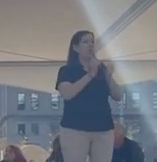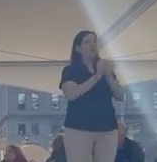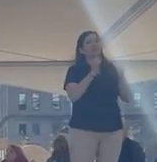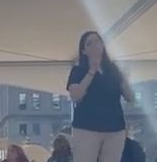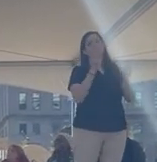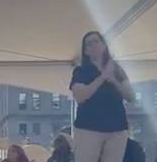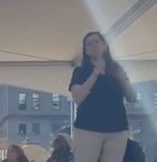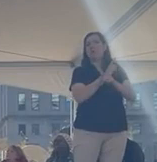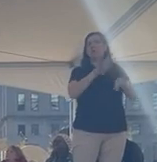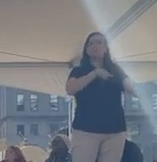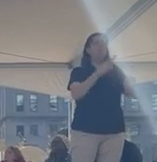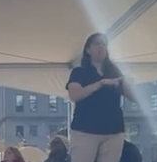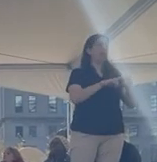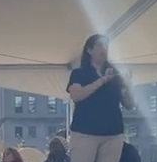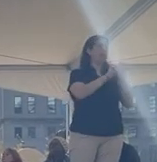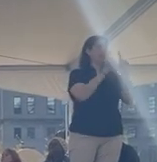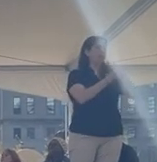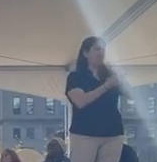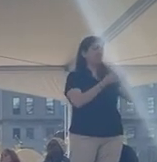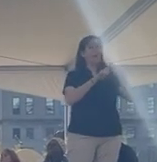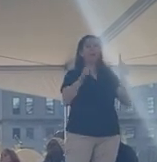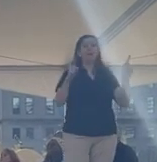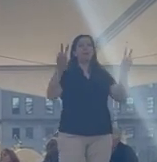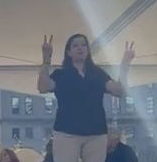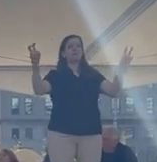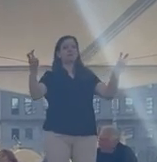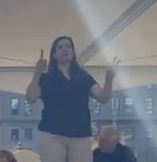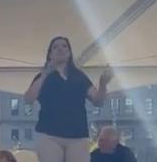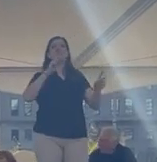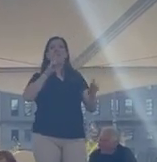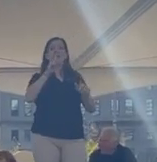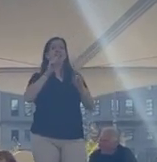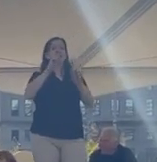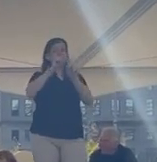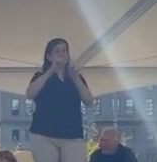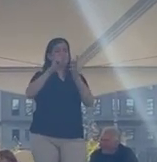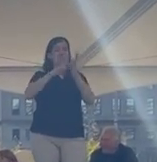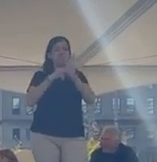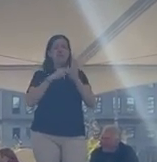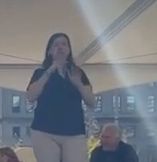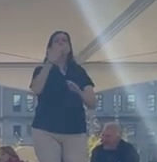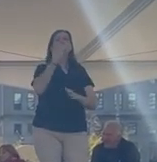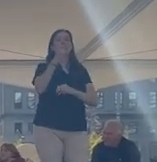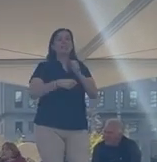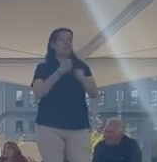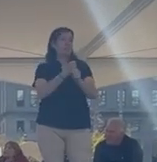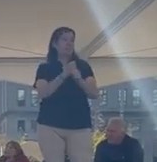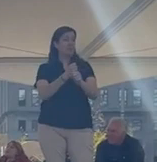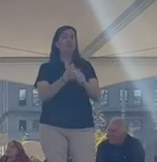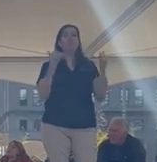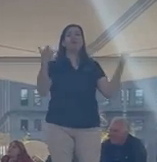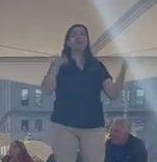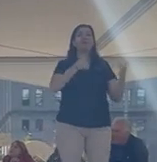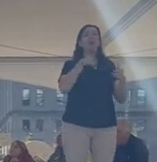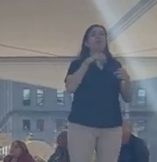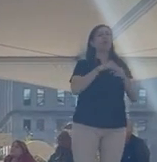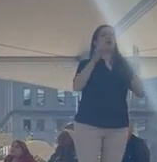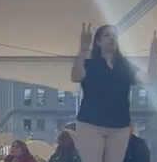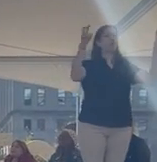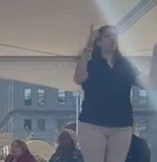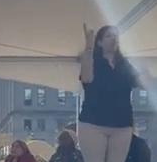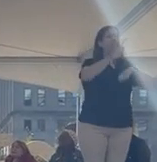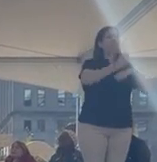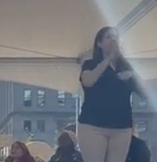colloquially, and Good Year when translated literally. Right now we are in the days of awe, the